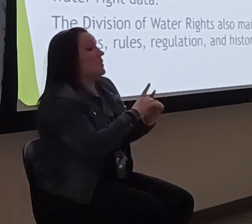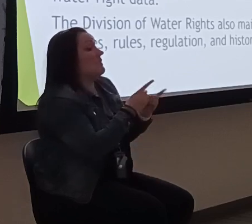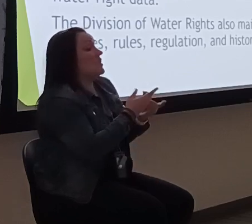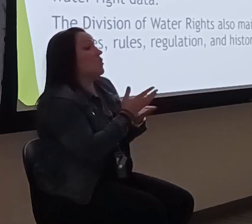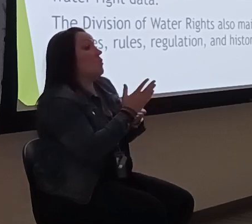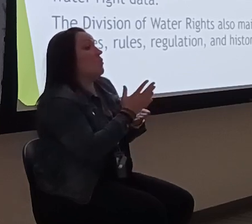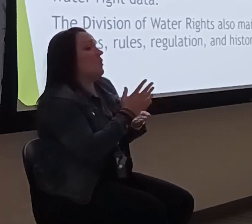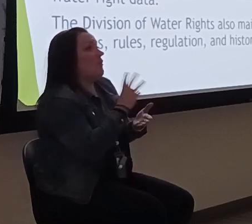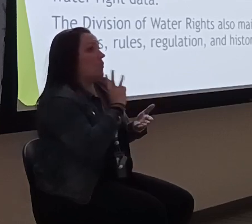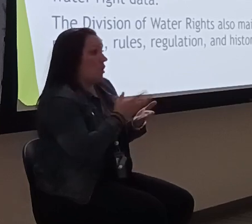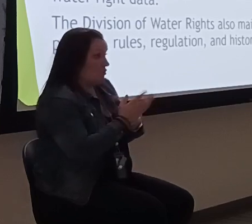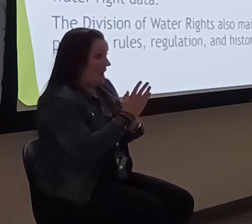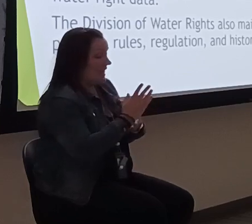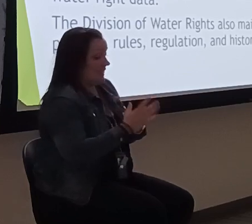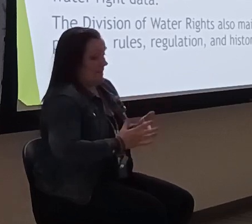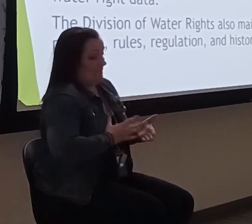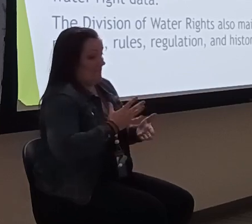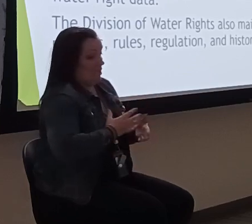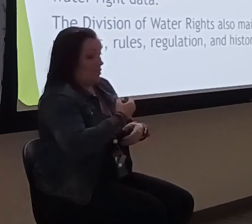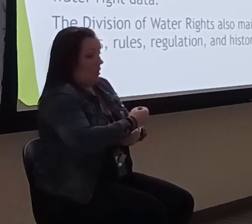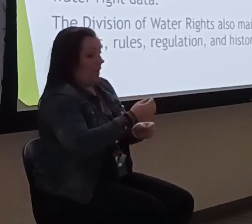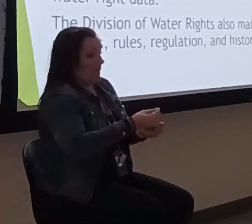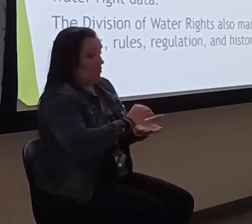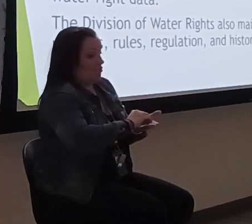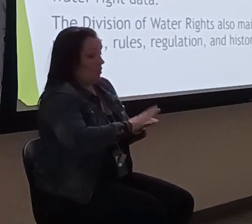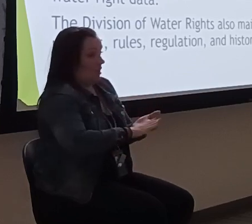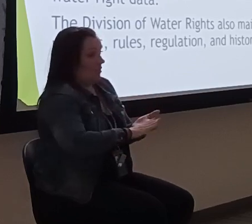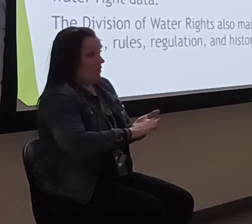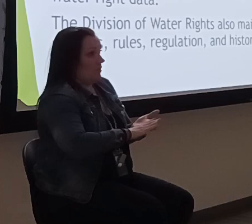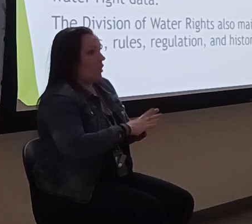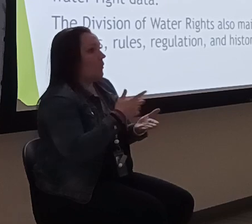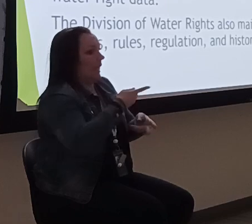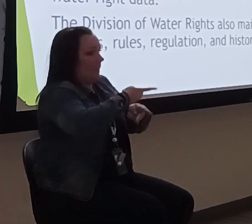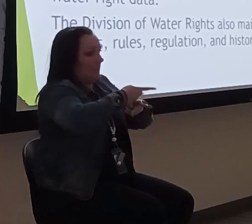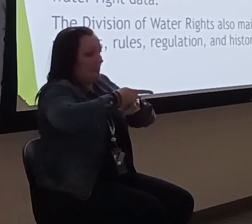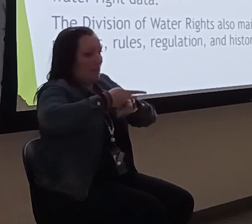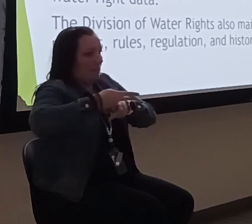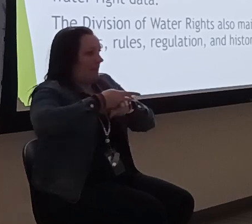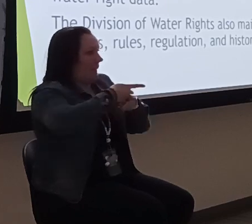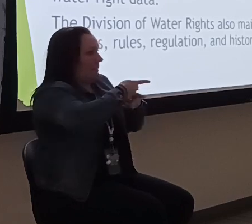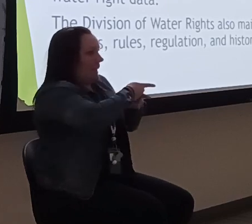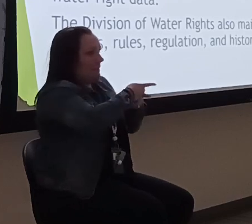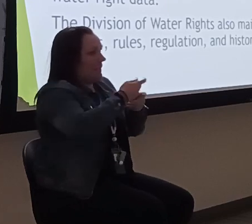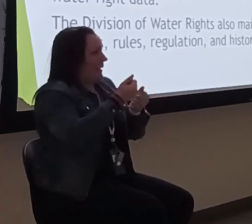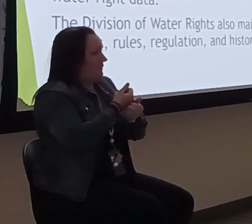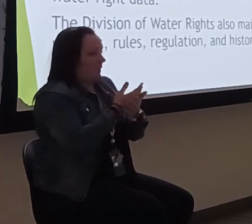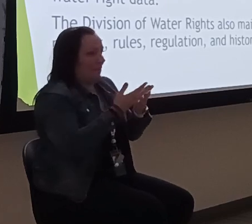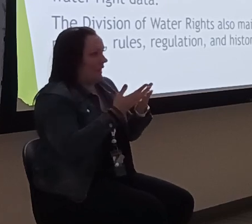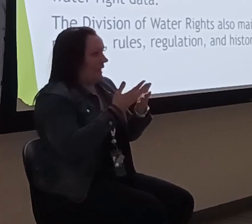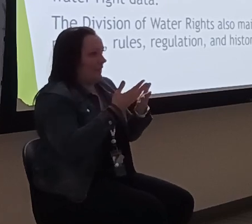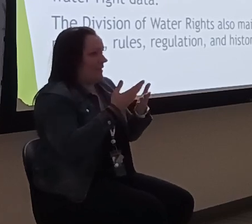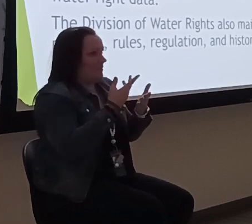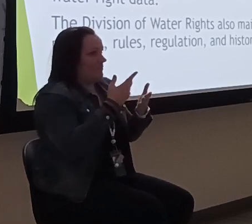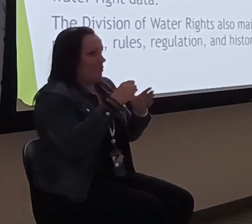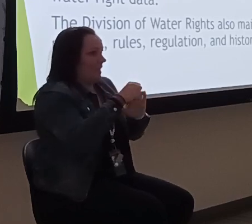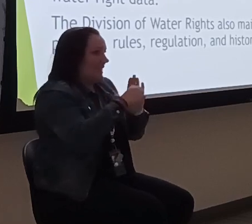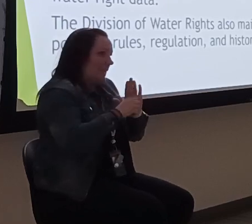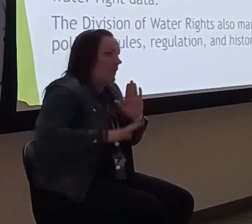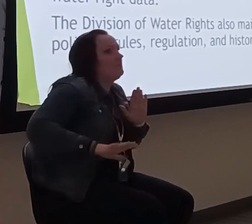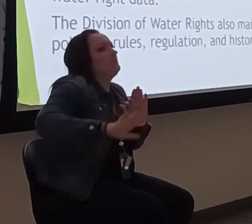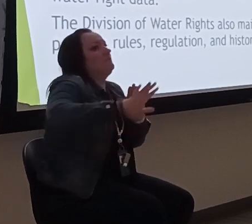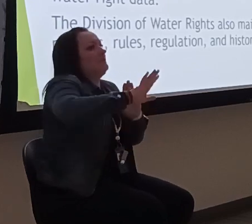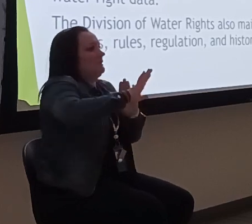is the official office of record for water rights. We keep all of the information for water rights within our house. You